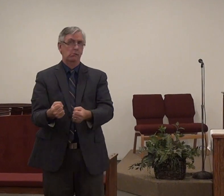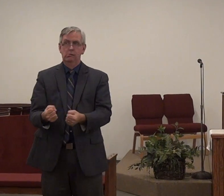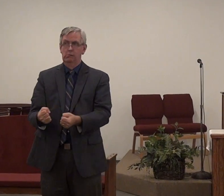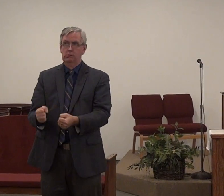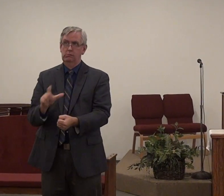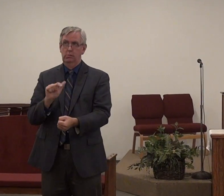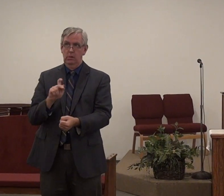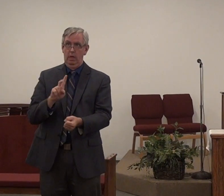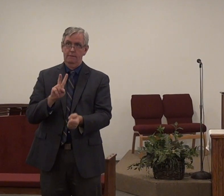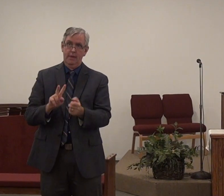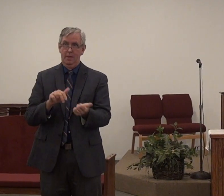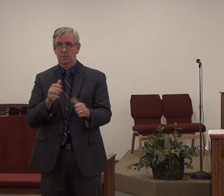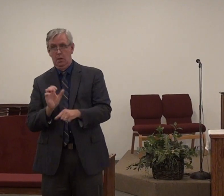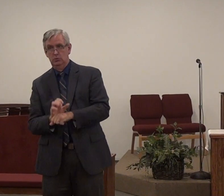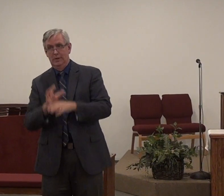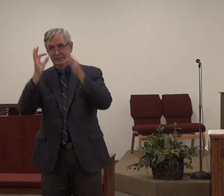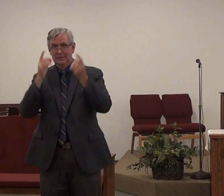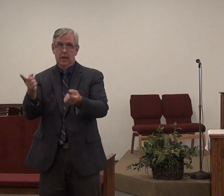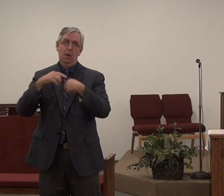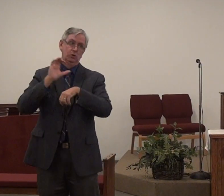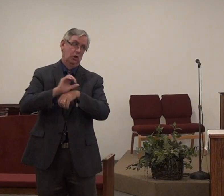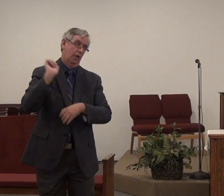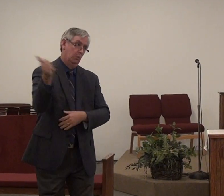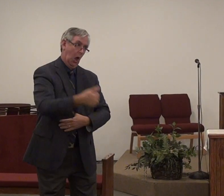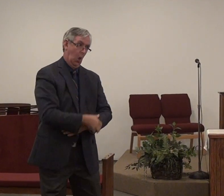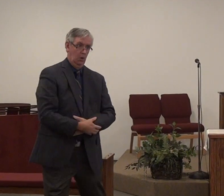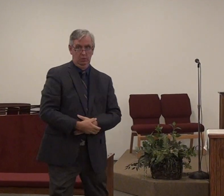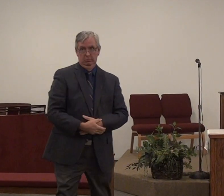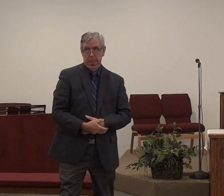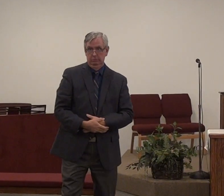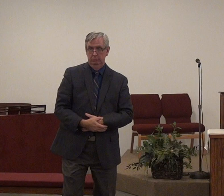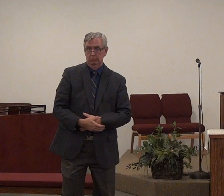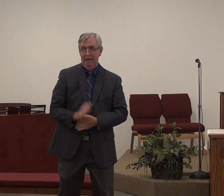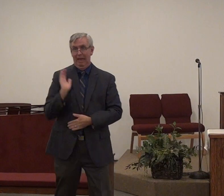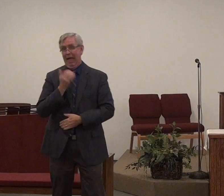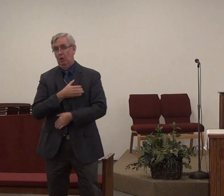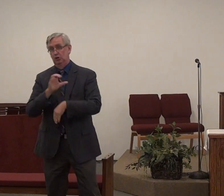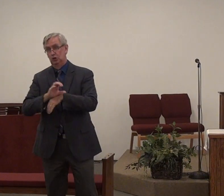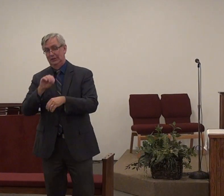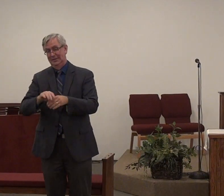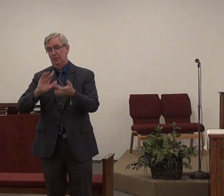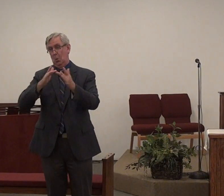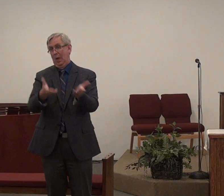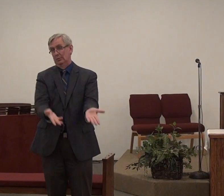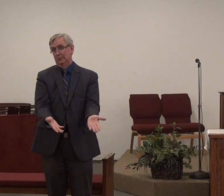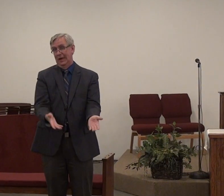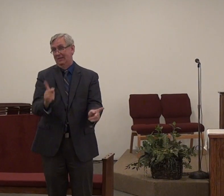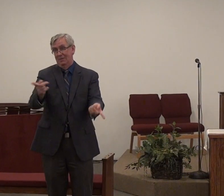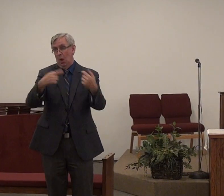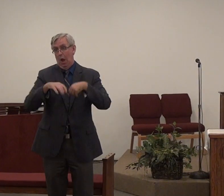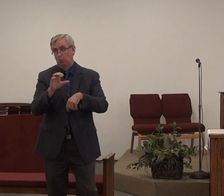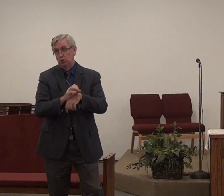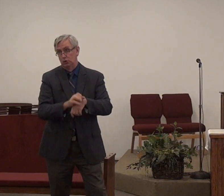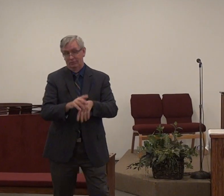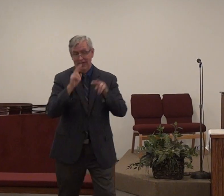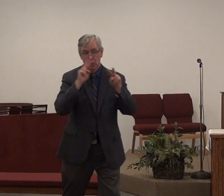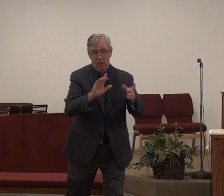that sign, and they'll decide that they can come on their own. Our church is on the